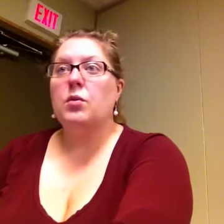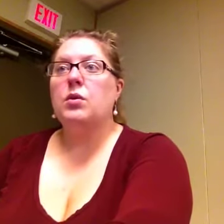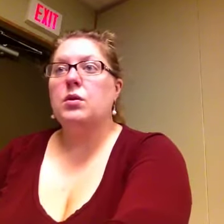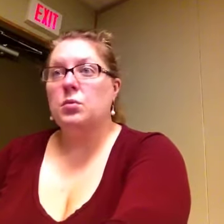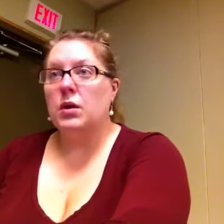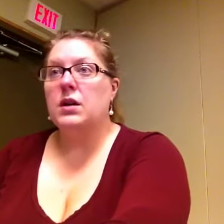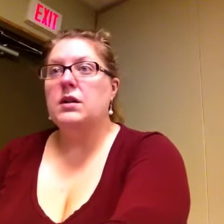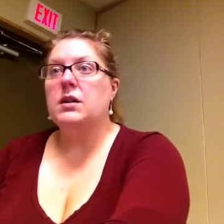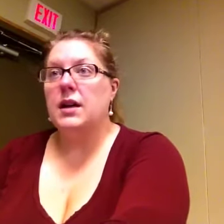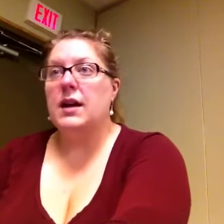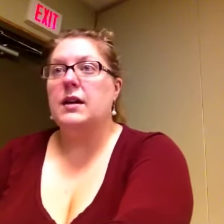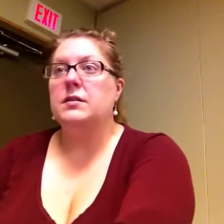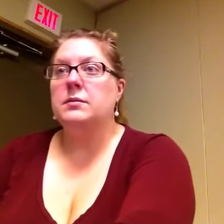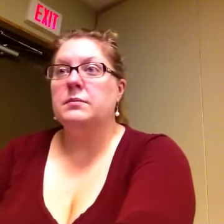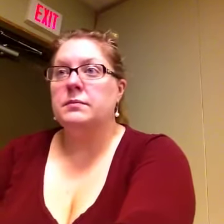4, 1 and